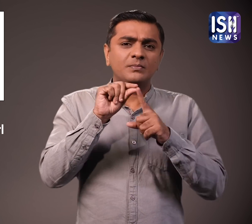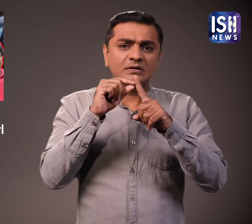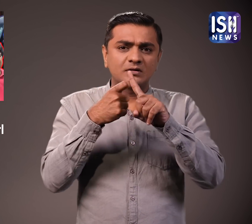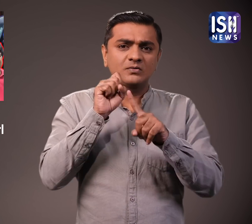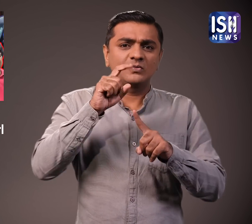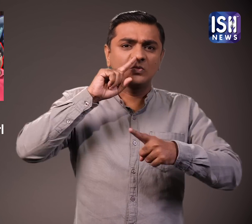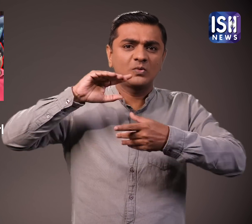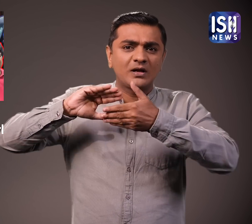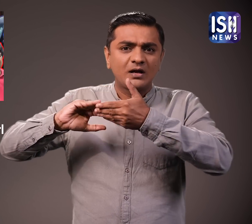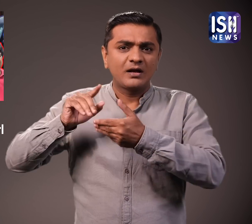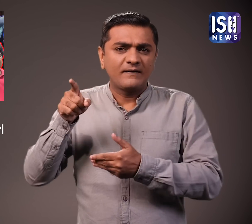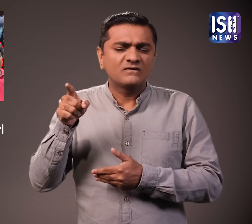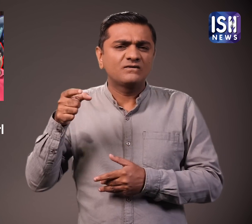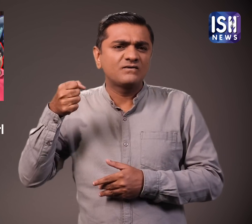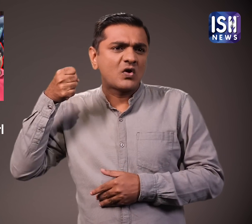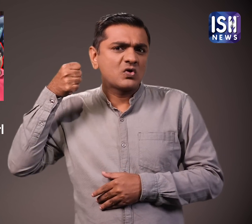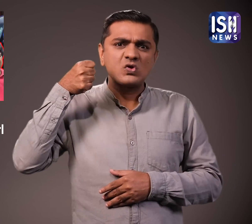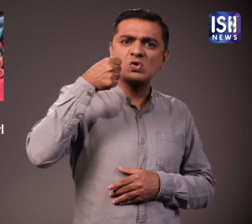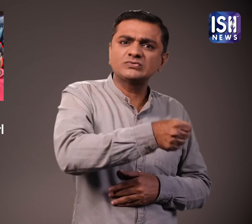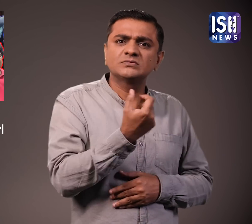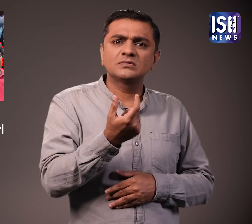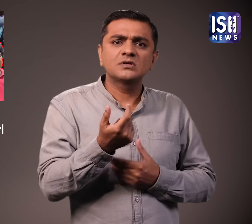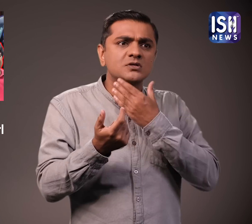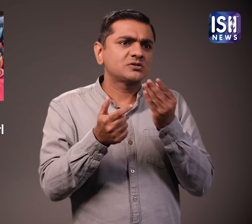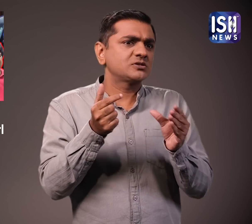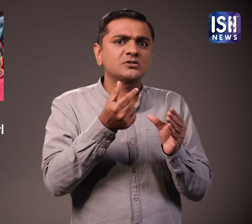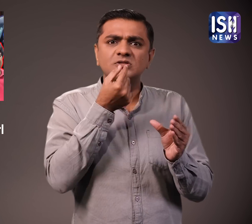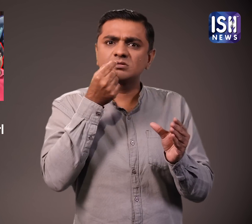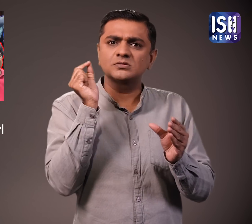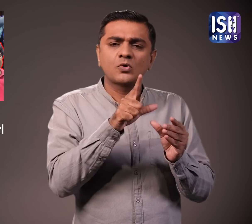also been charged under Section 313 causing miscarriage without a woman's consent.